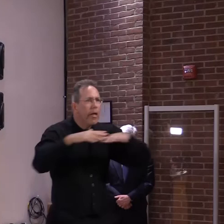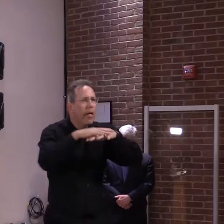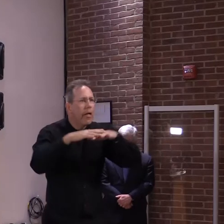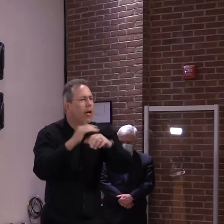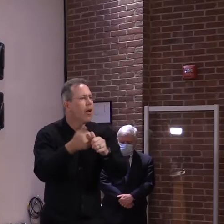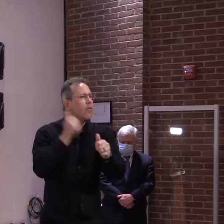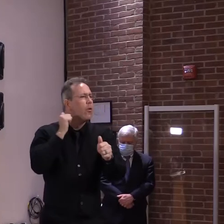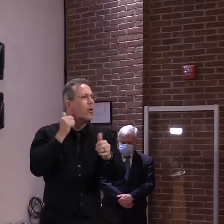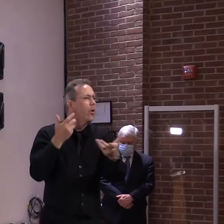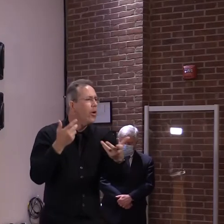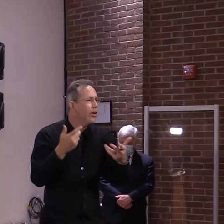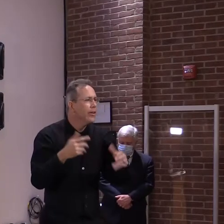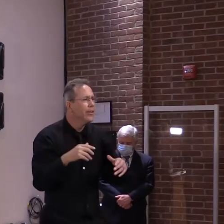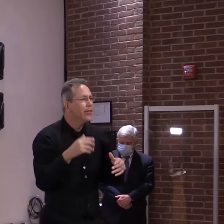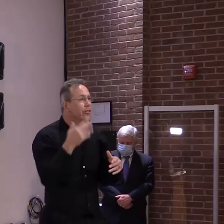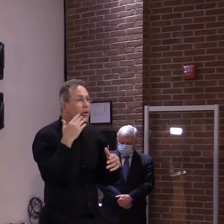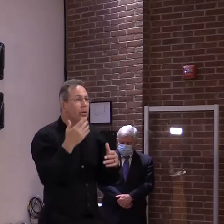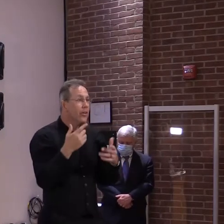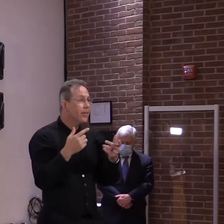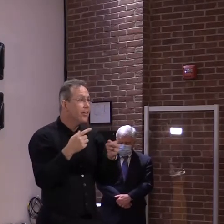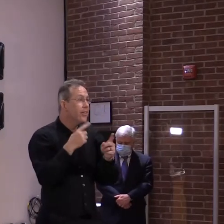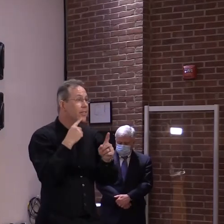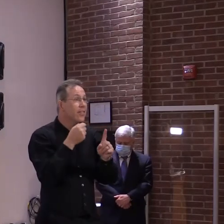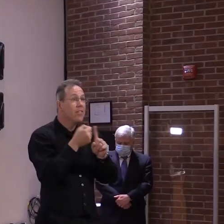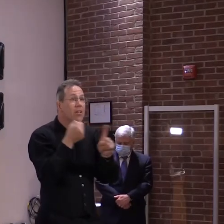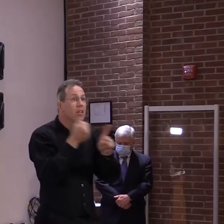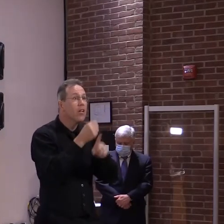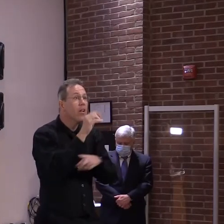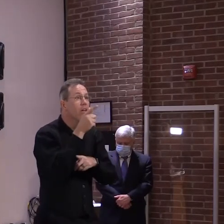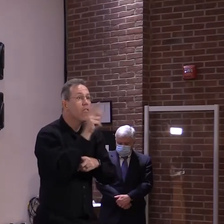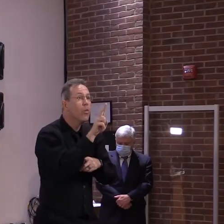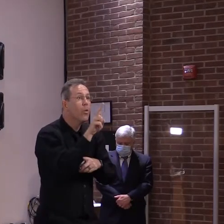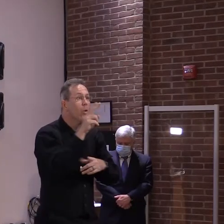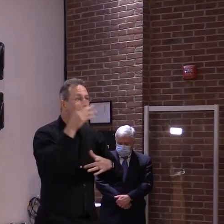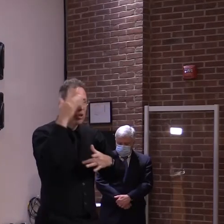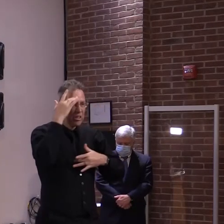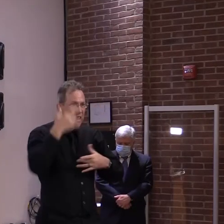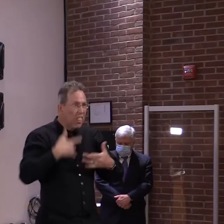respiratory virus seasons, things of that sort. So